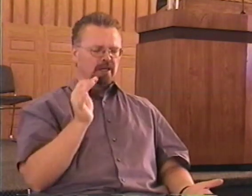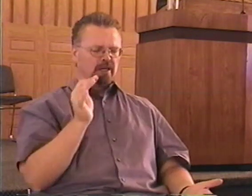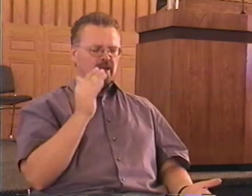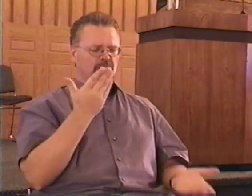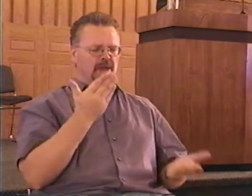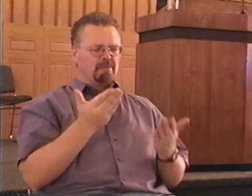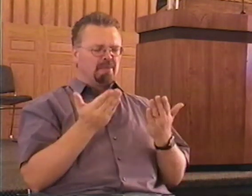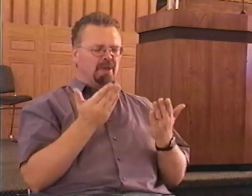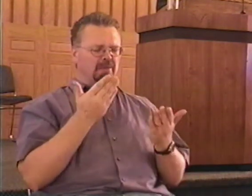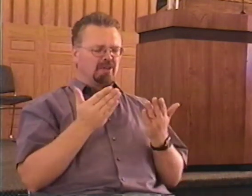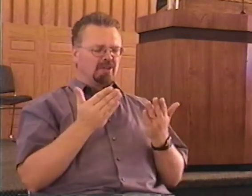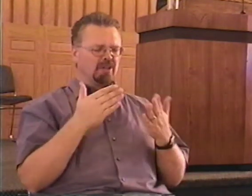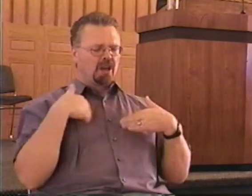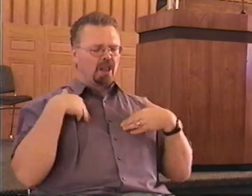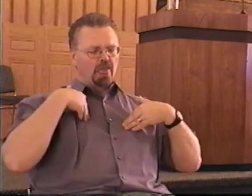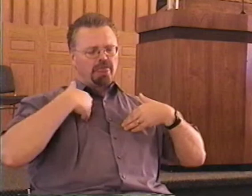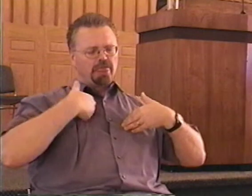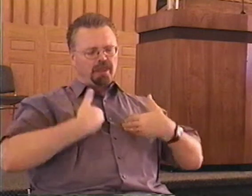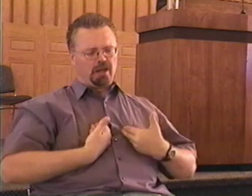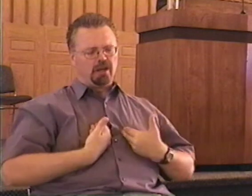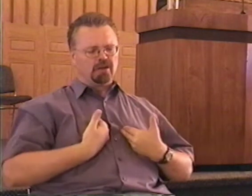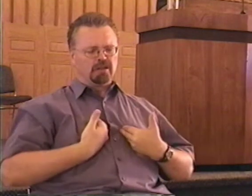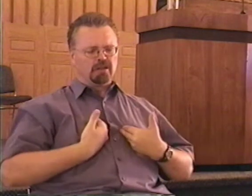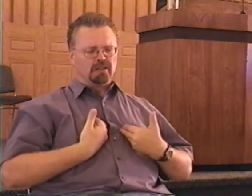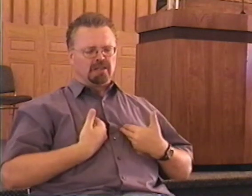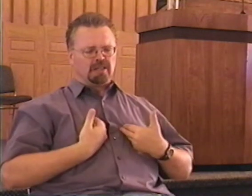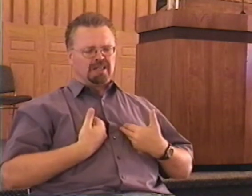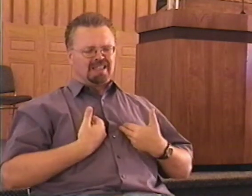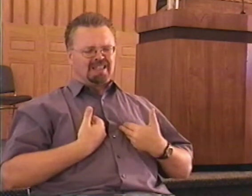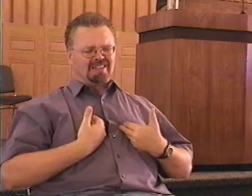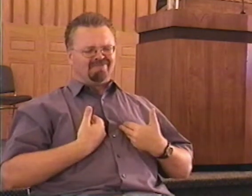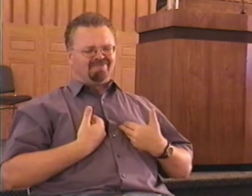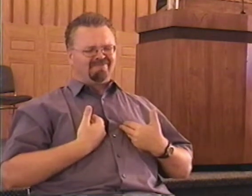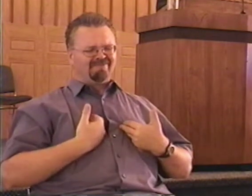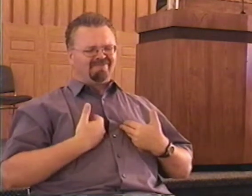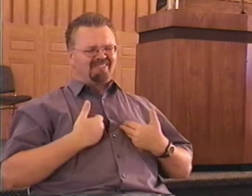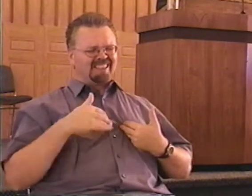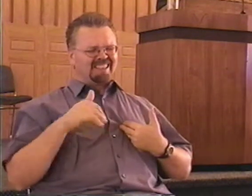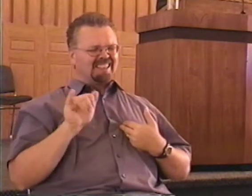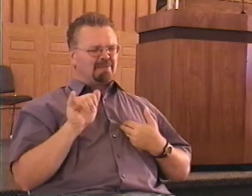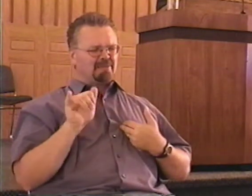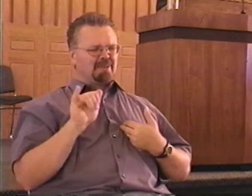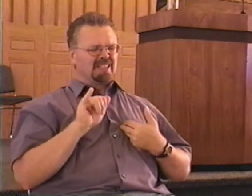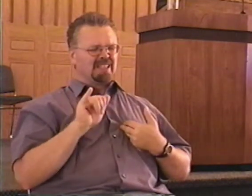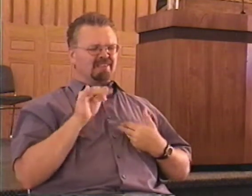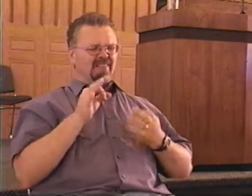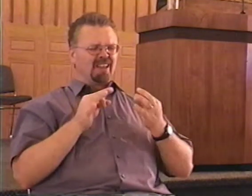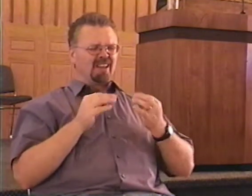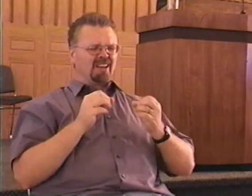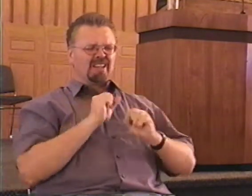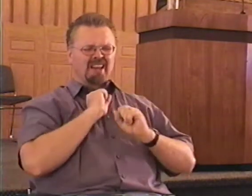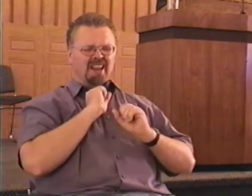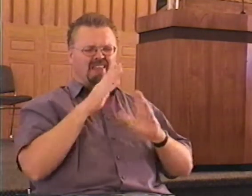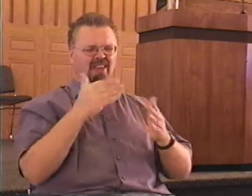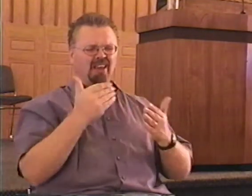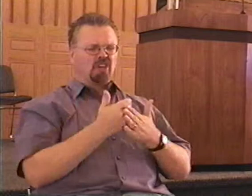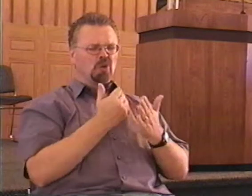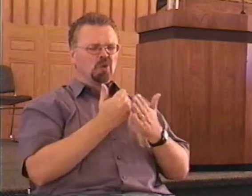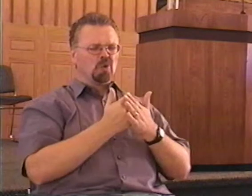almost weary, as if there's nothing new to know and to